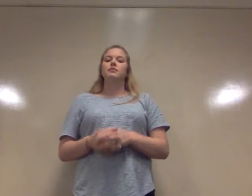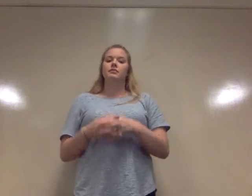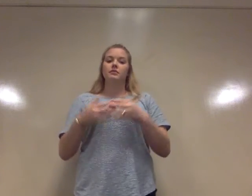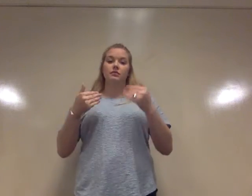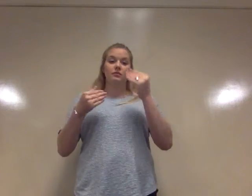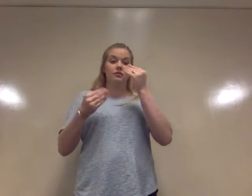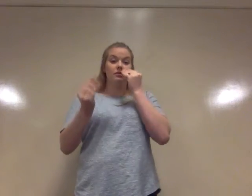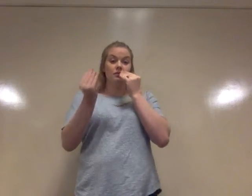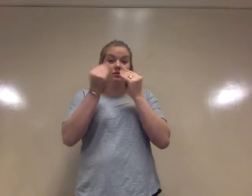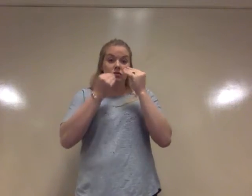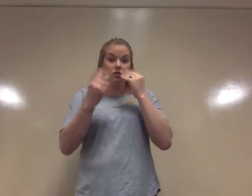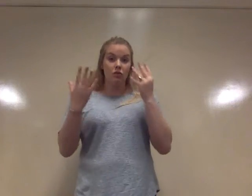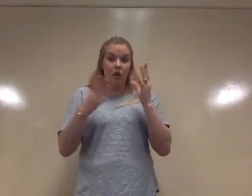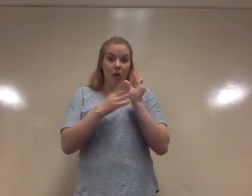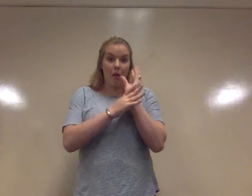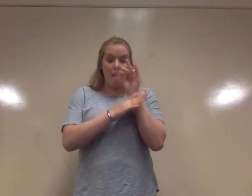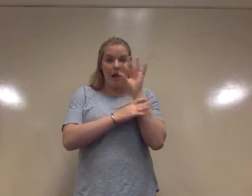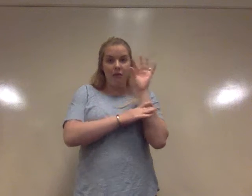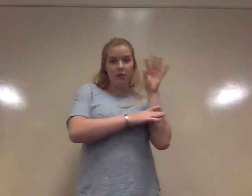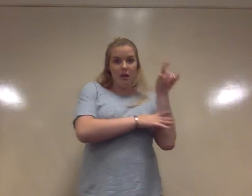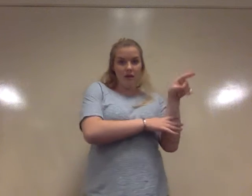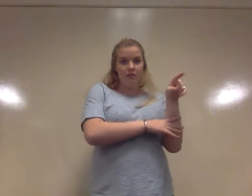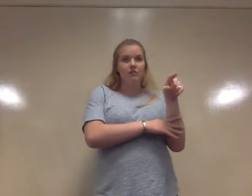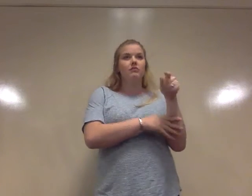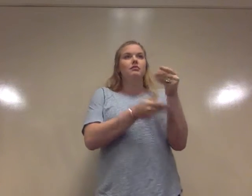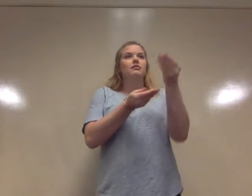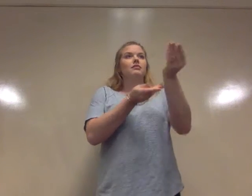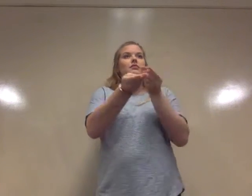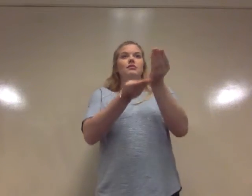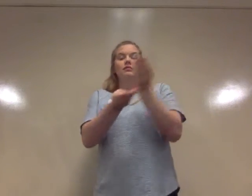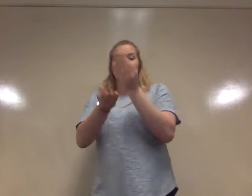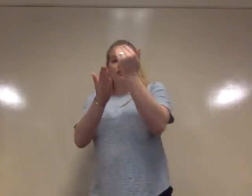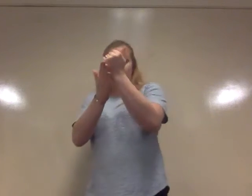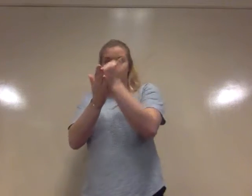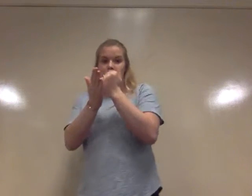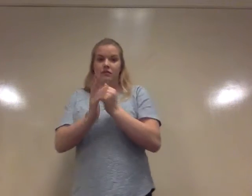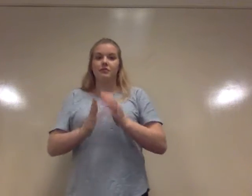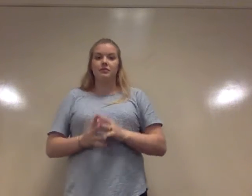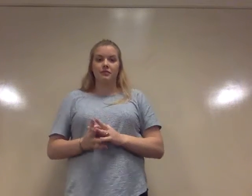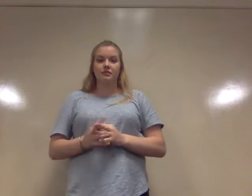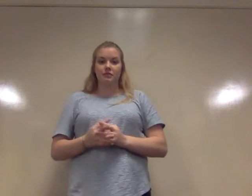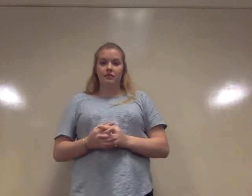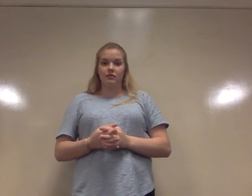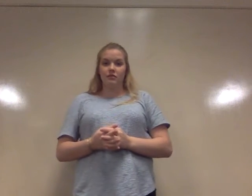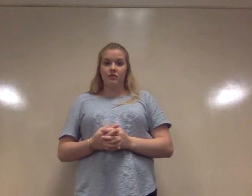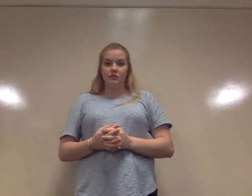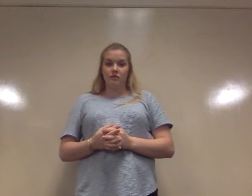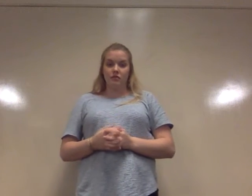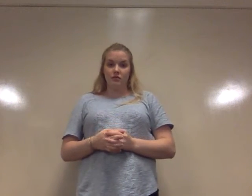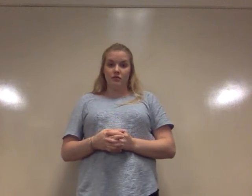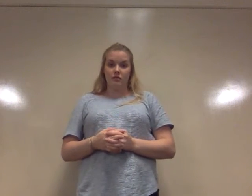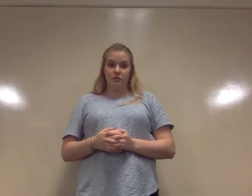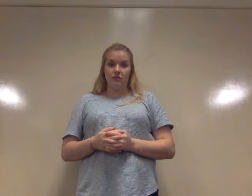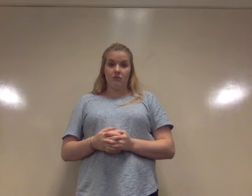nutrition plan into the treatment of their patients. So let's get started on that, and then we'll do some talking. 142.82. I found